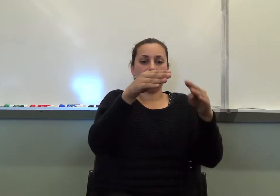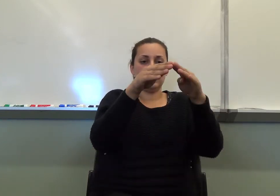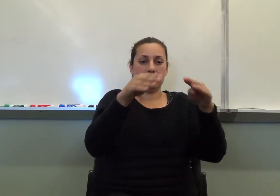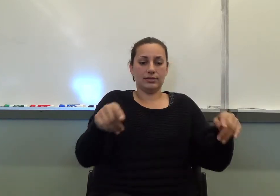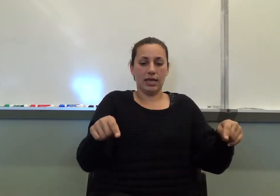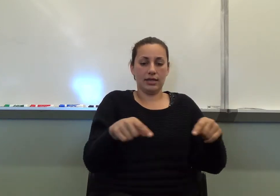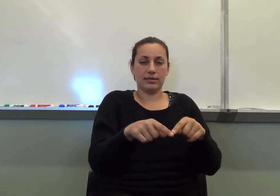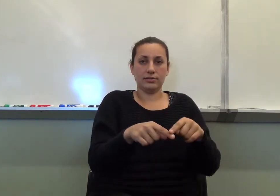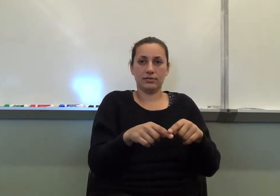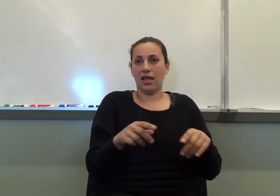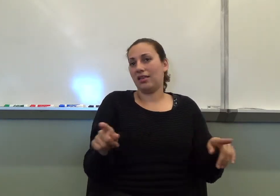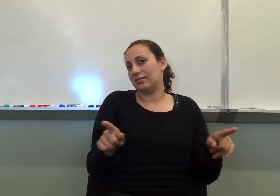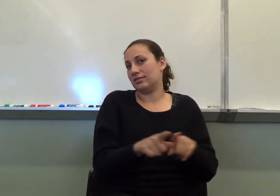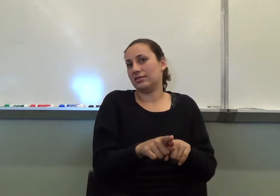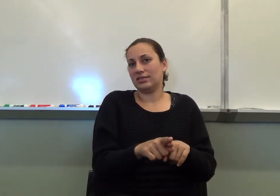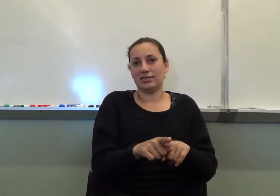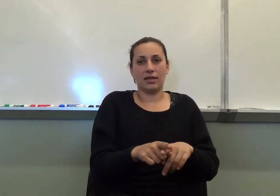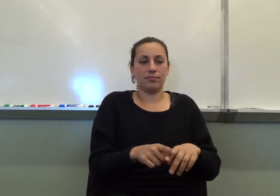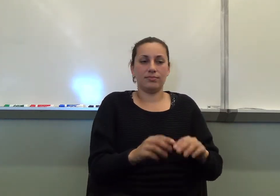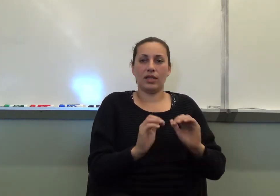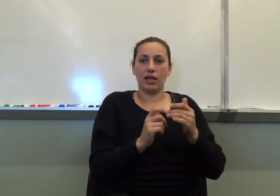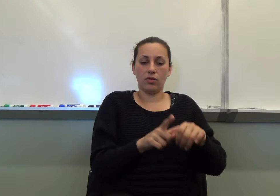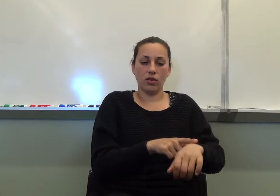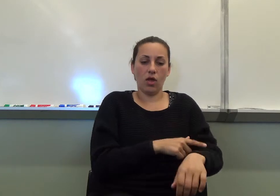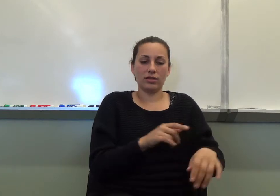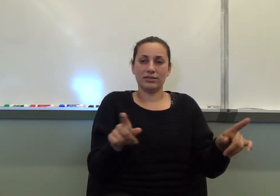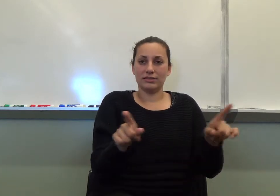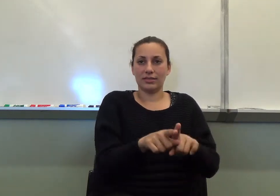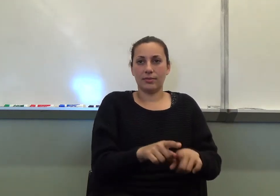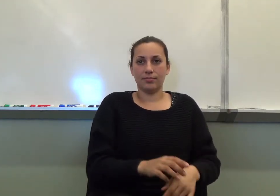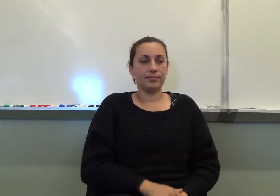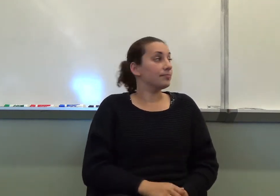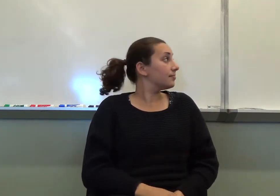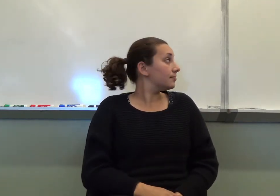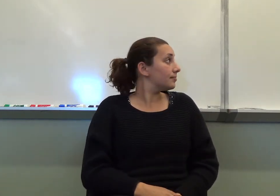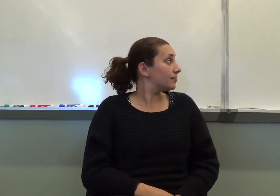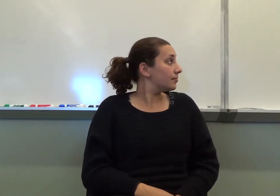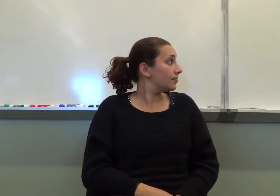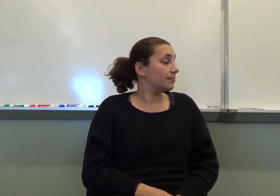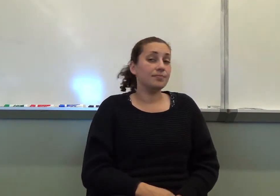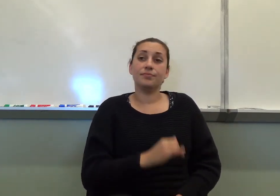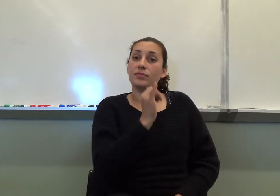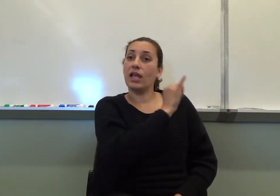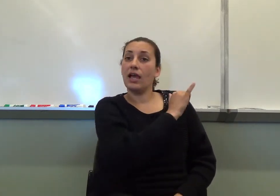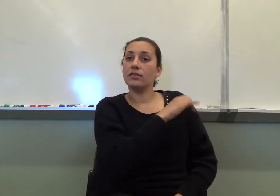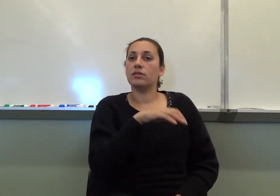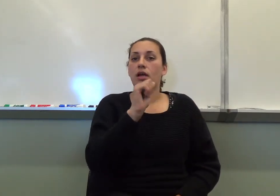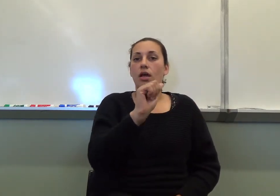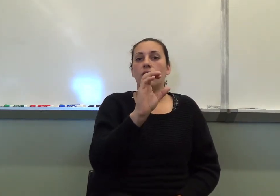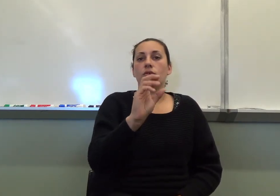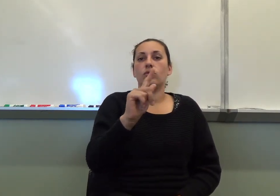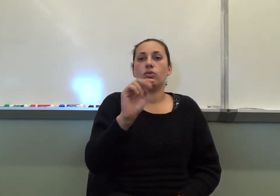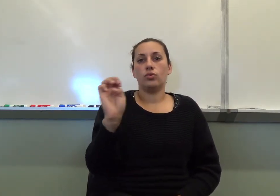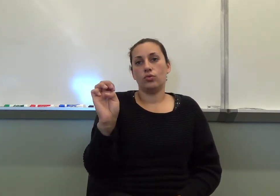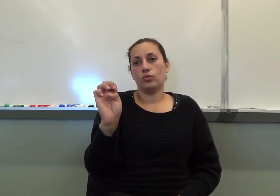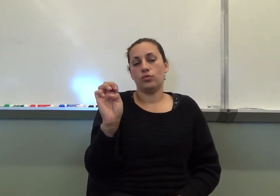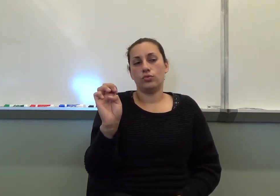length sides, is to create an acute. So this has to be an acute triangle, but the actual name given to this